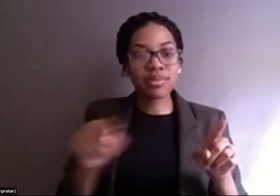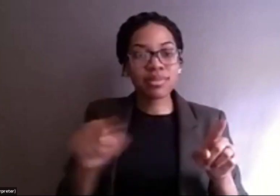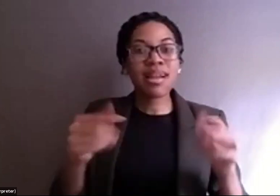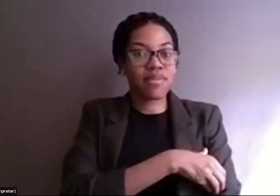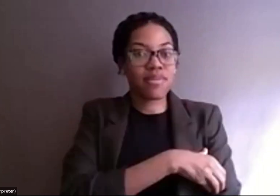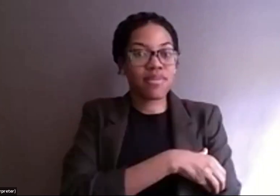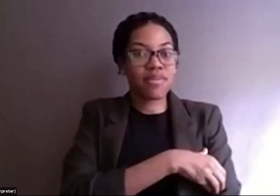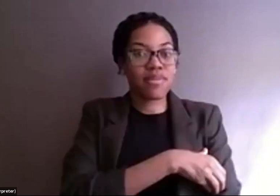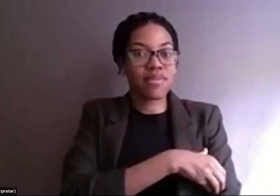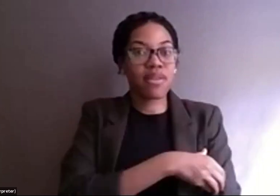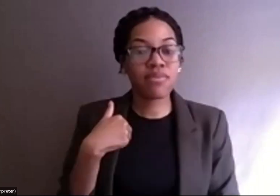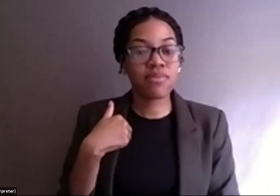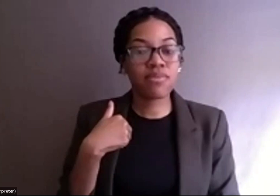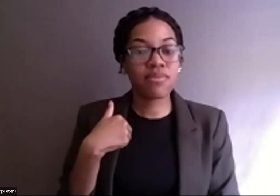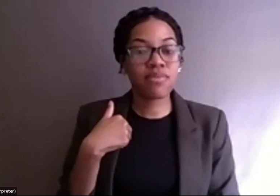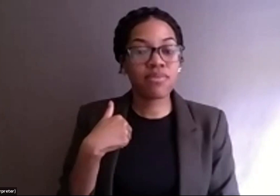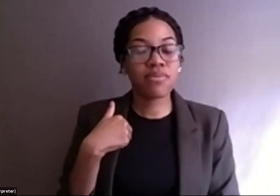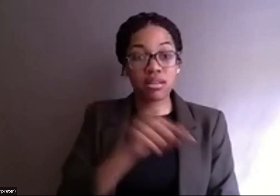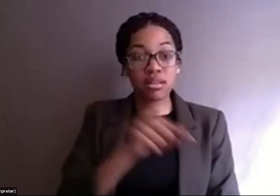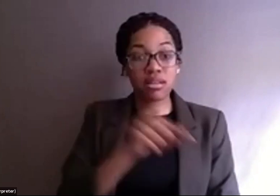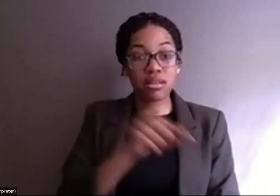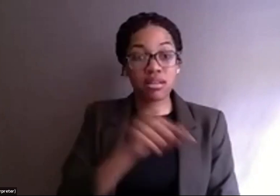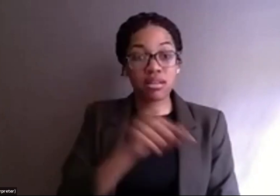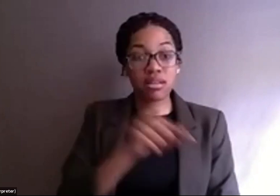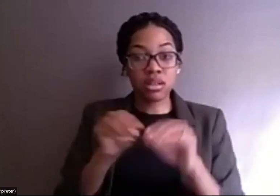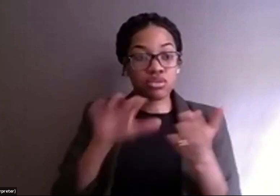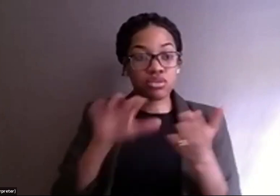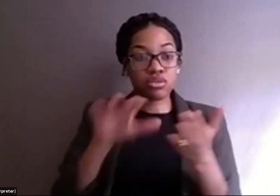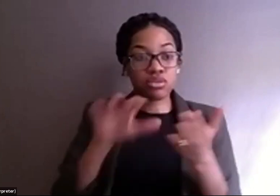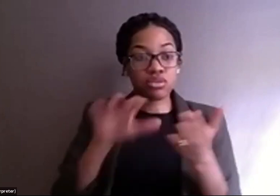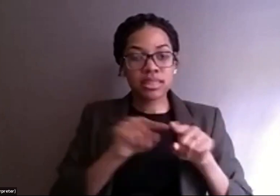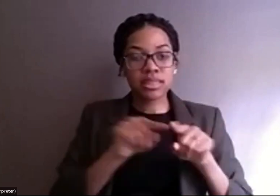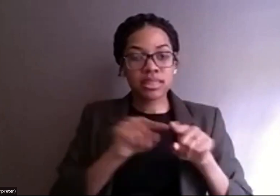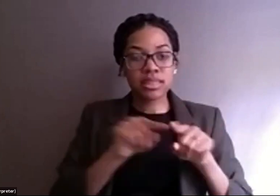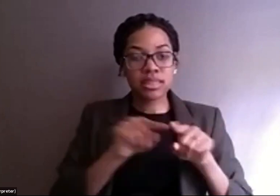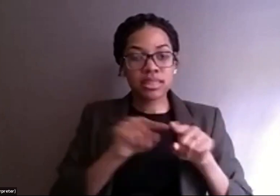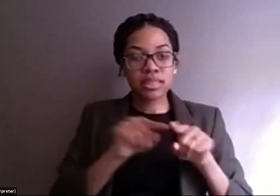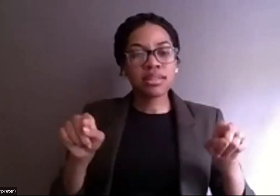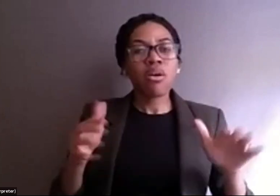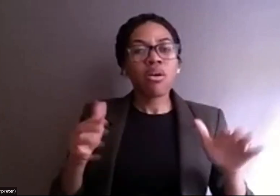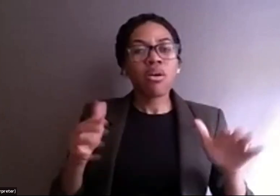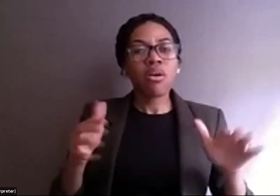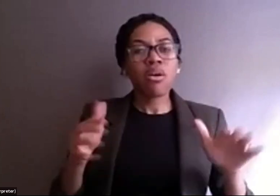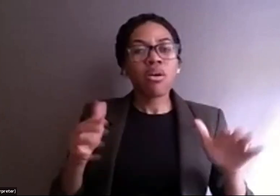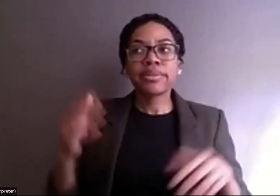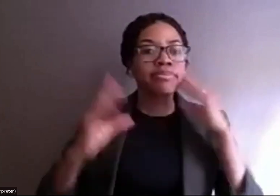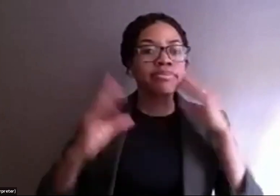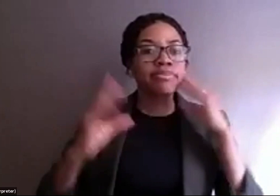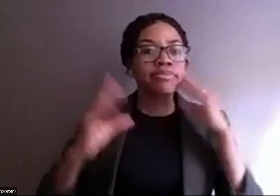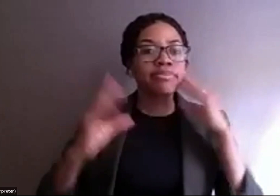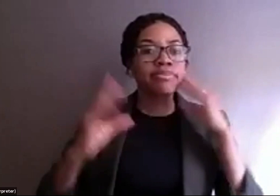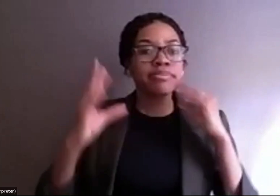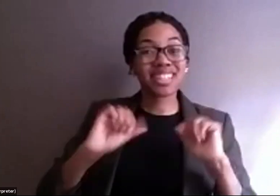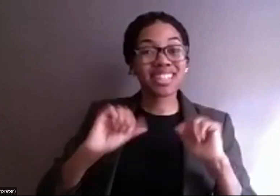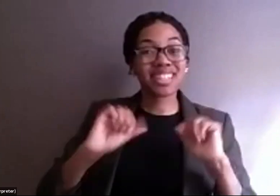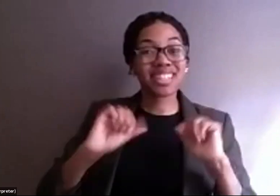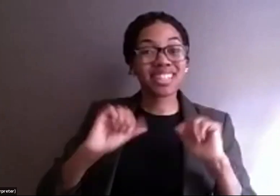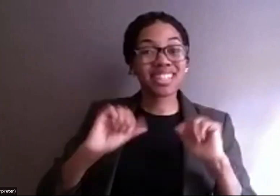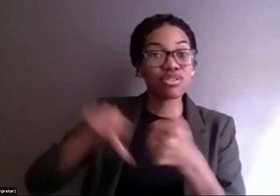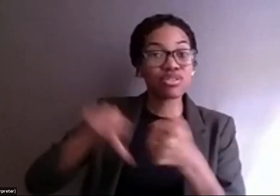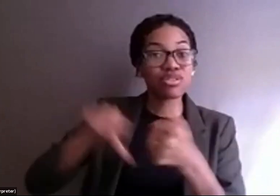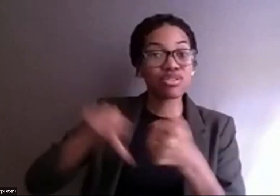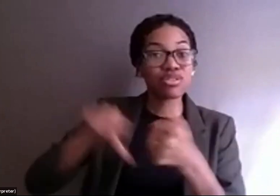best educators. And not only that, they are the ones who challenge each other to get better. So,